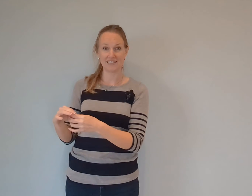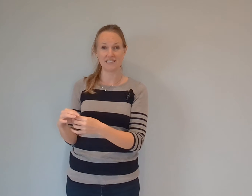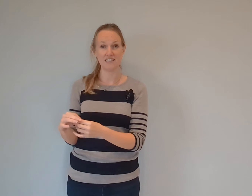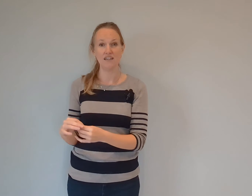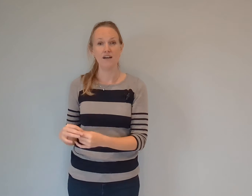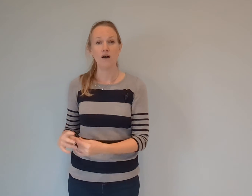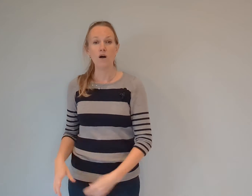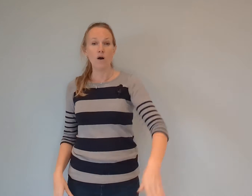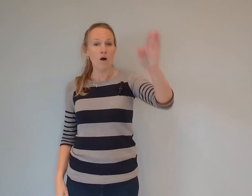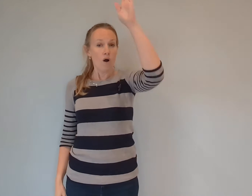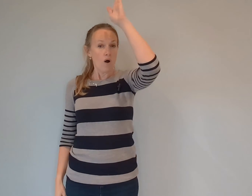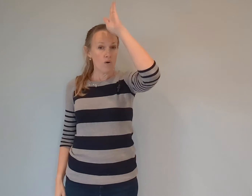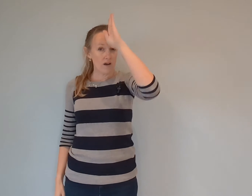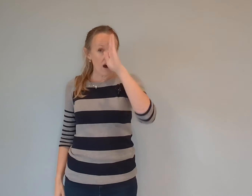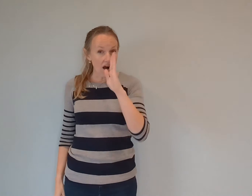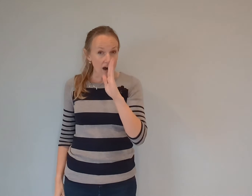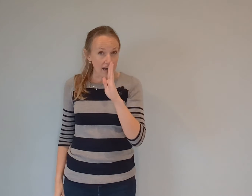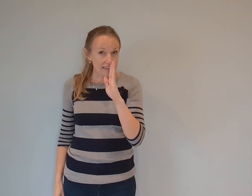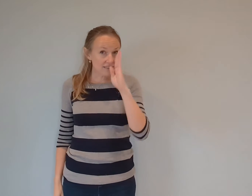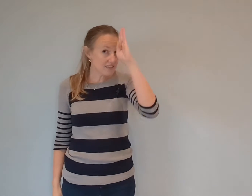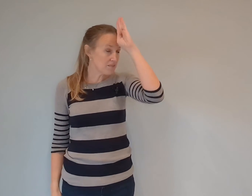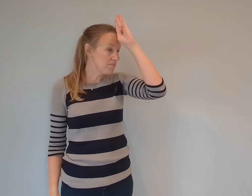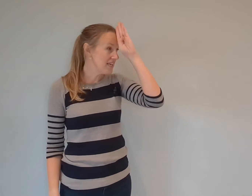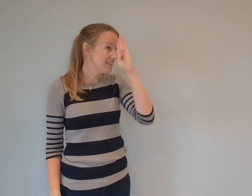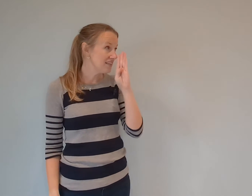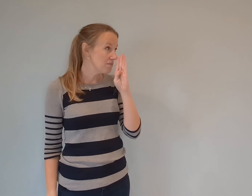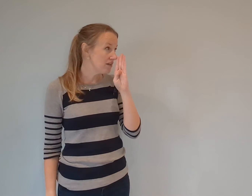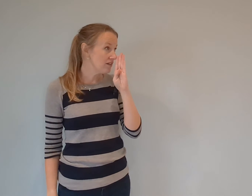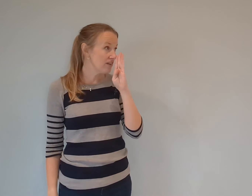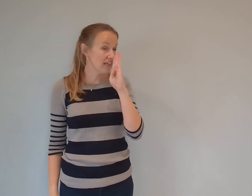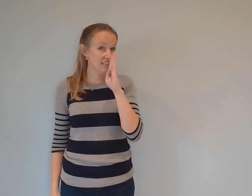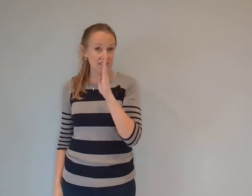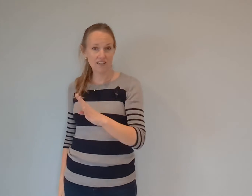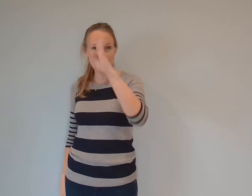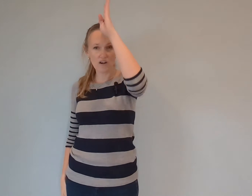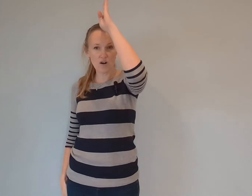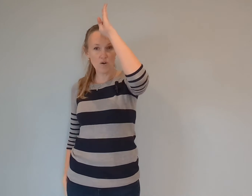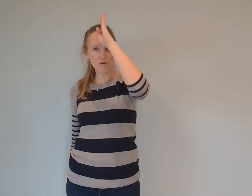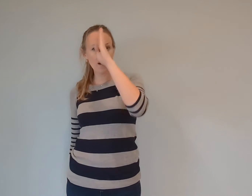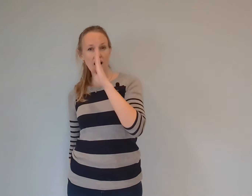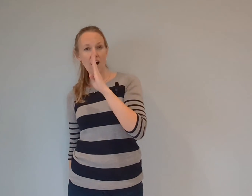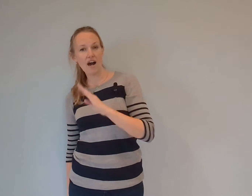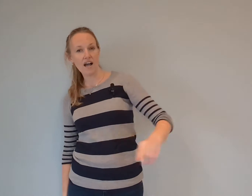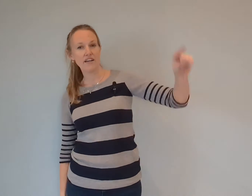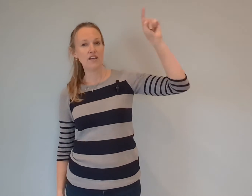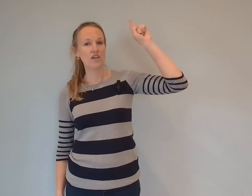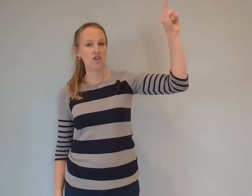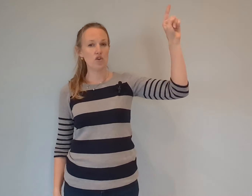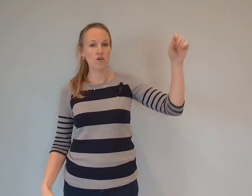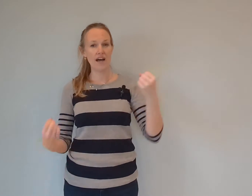passage. Oh God, so that's a B down the middle of your face. Oh God, you